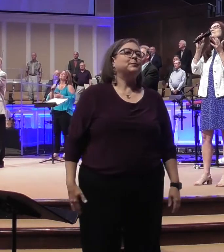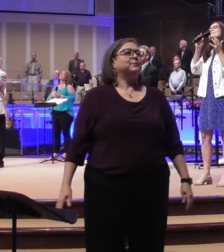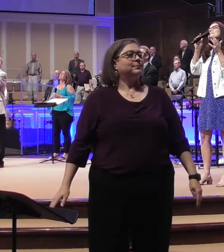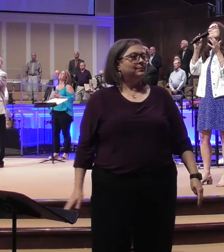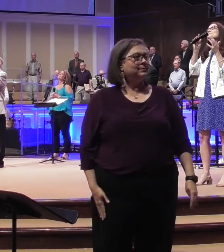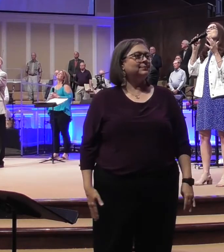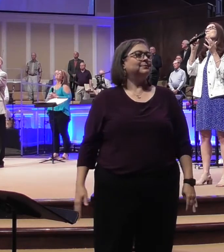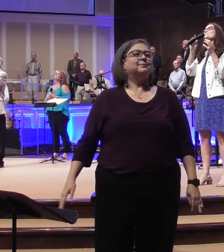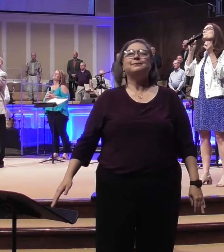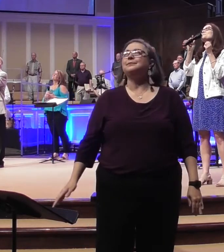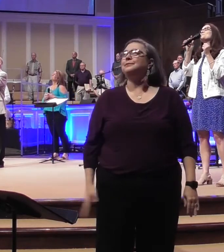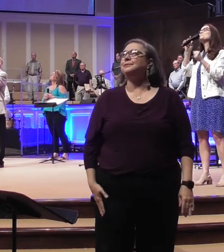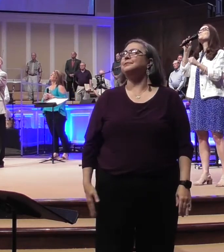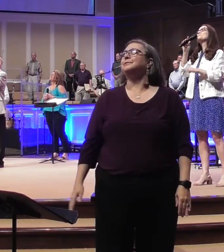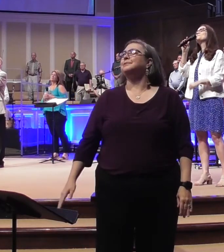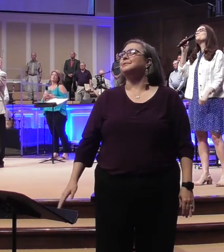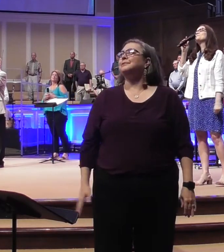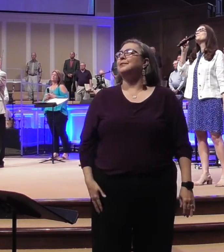face.